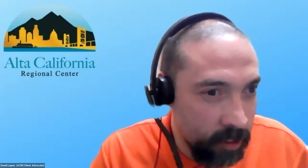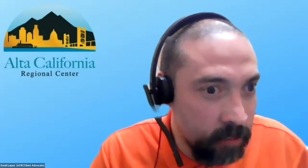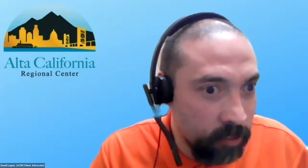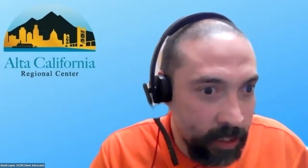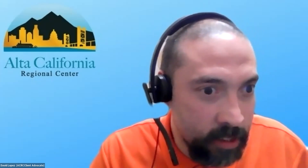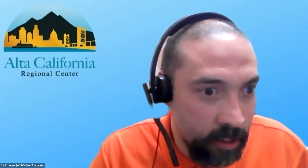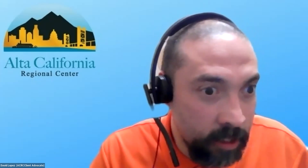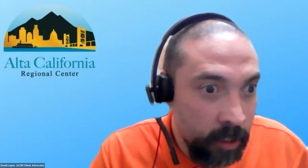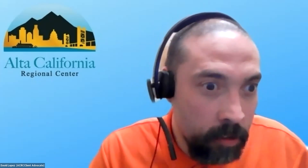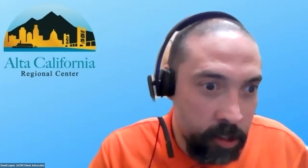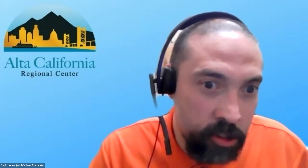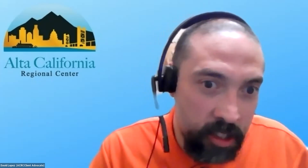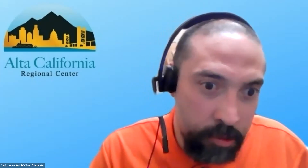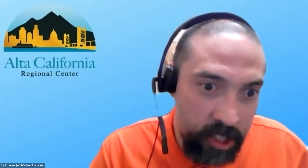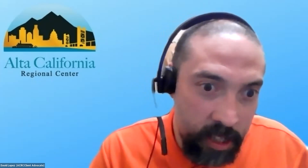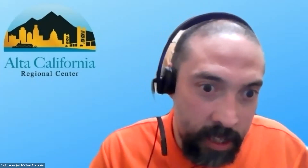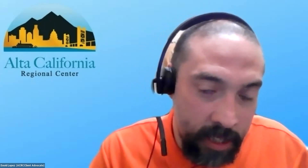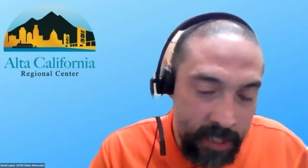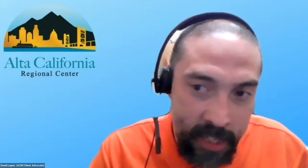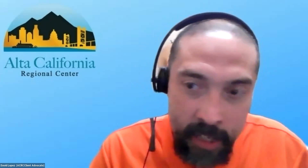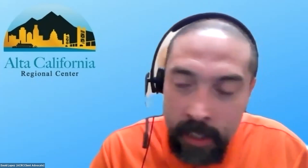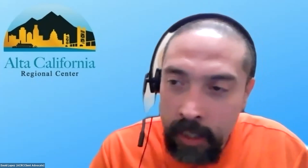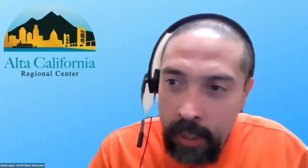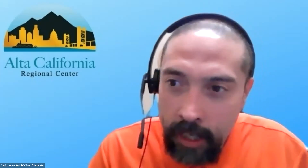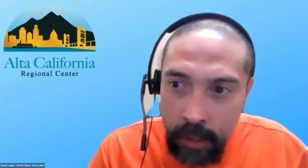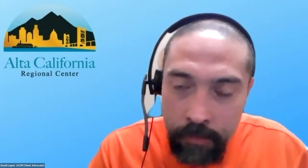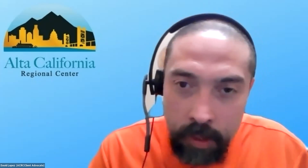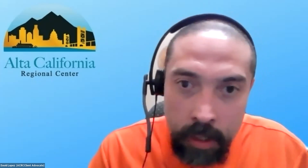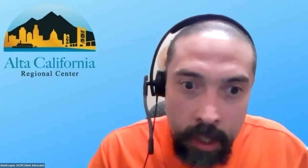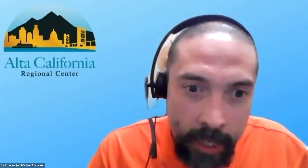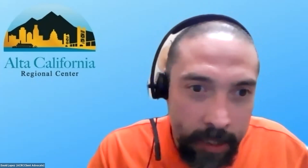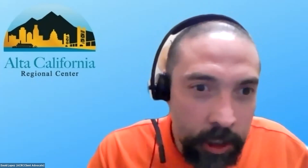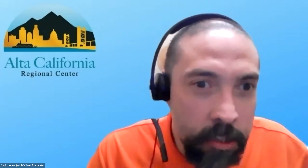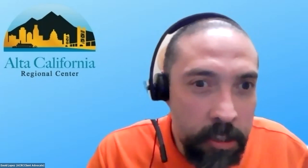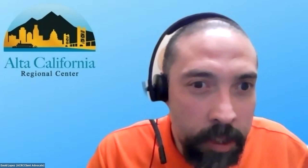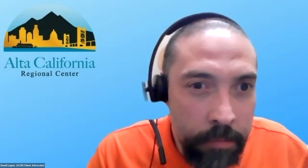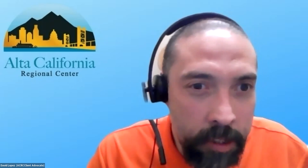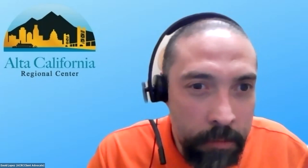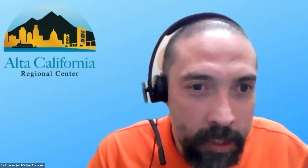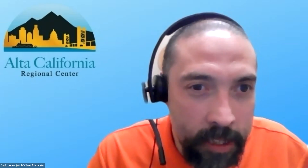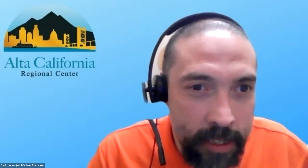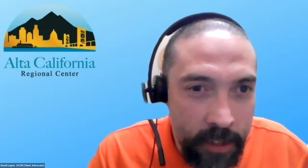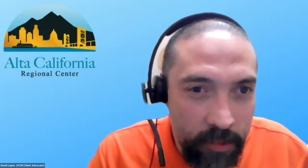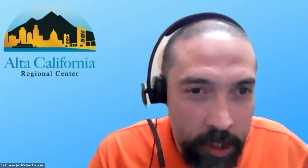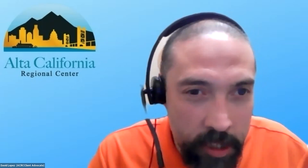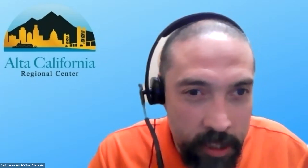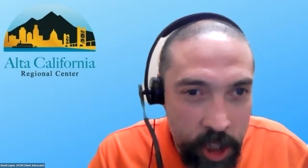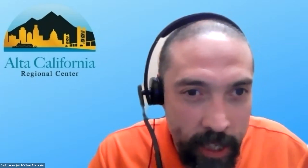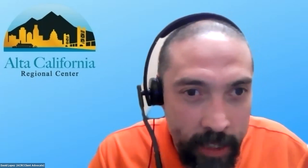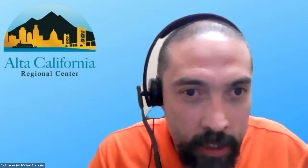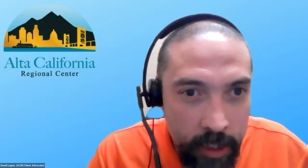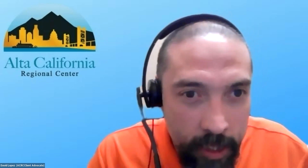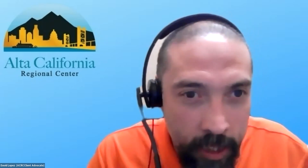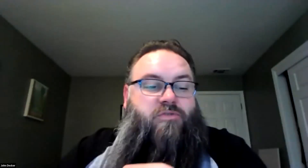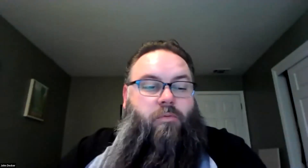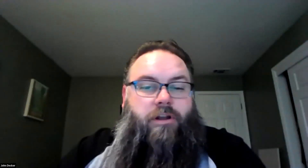together the list of clients that are interested in attending. John, do you mind putting my contact information in the